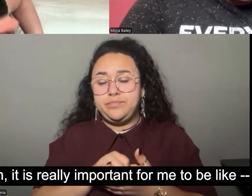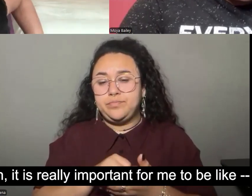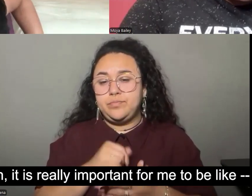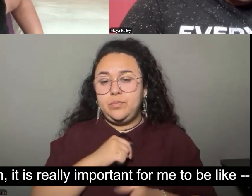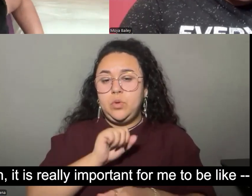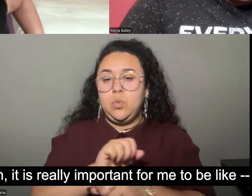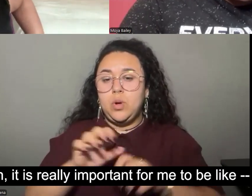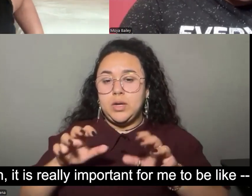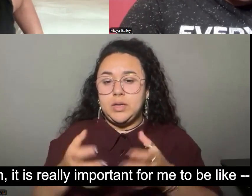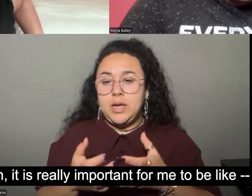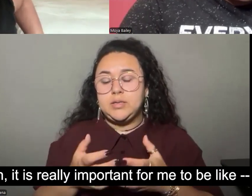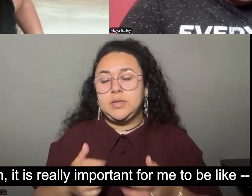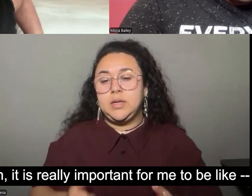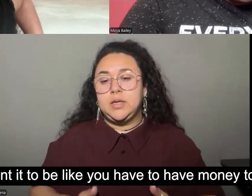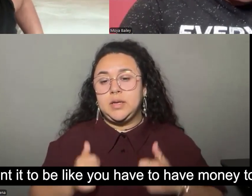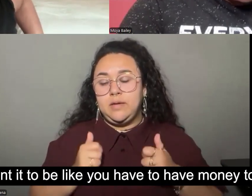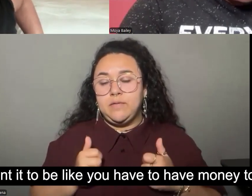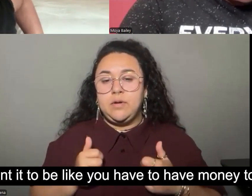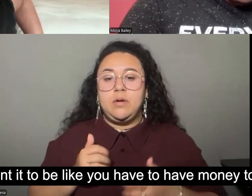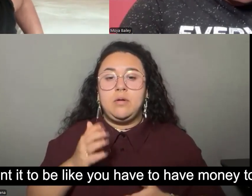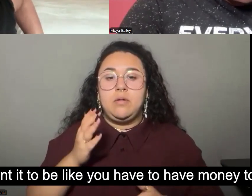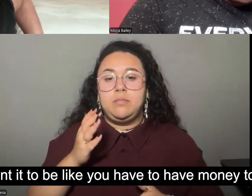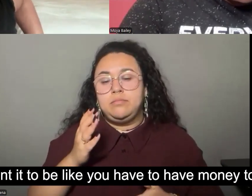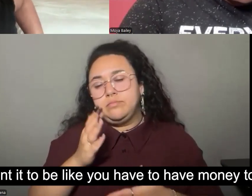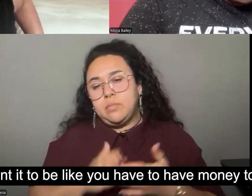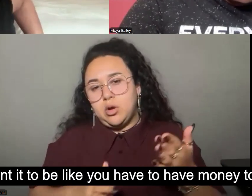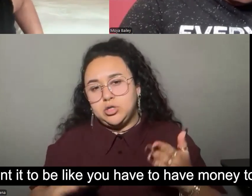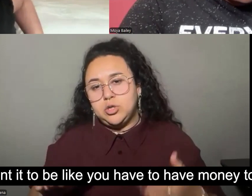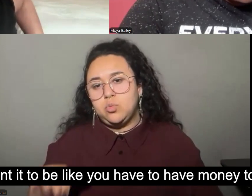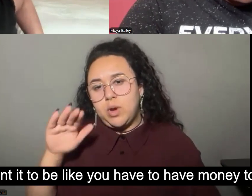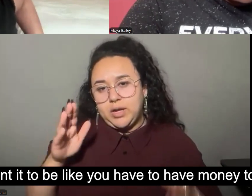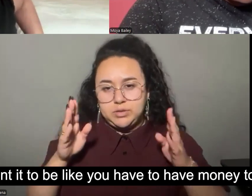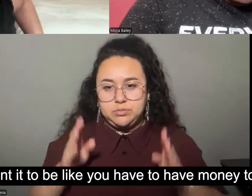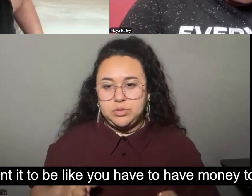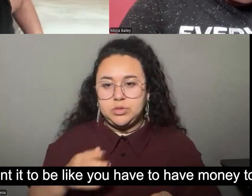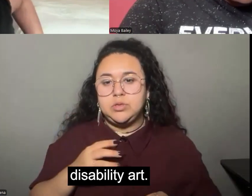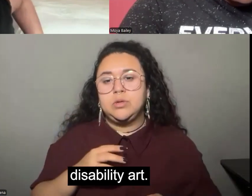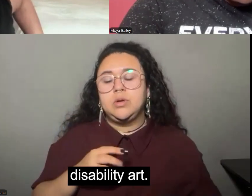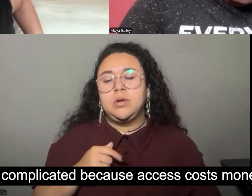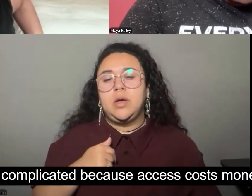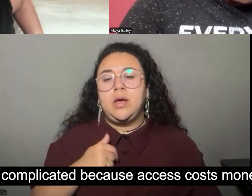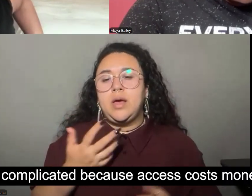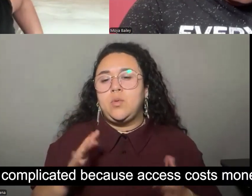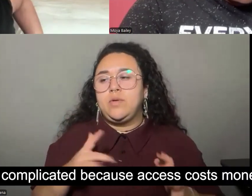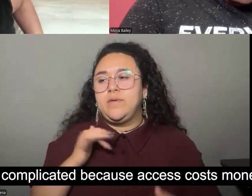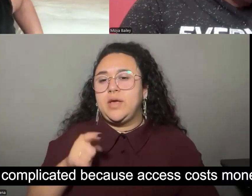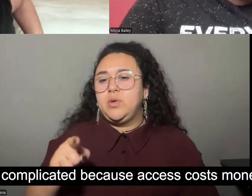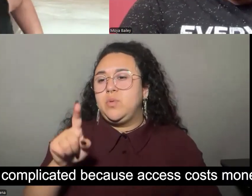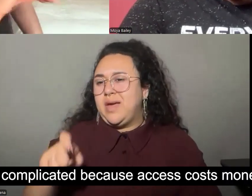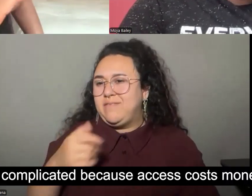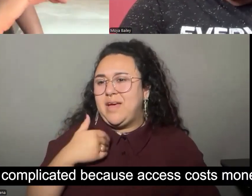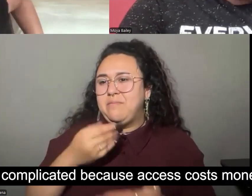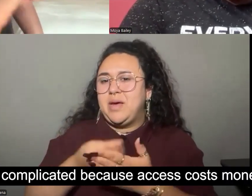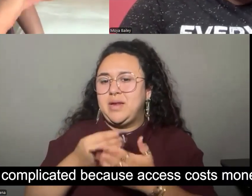and partially raised person, it is really important for me to be like, I never want it to be like, oh, you have to have money to do disability art. And